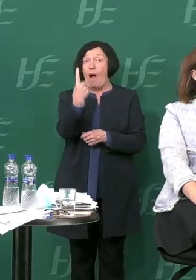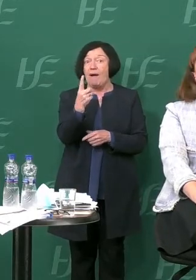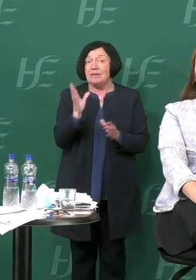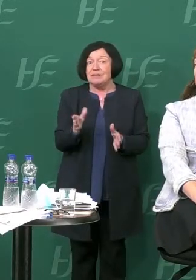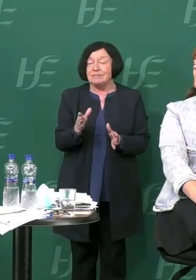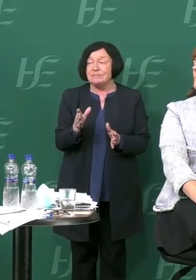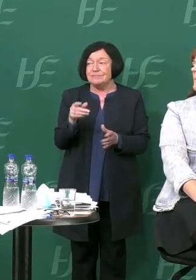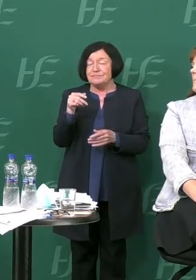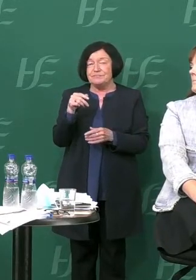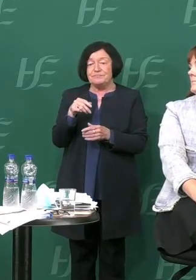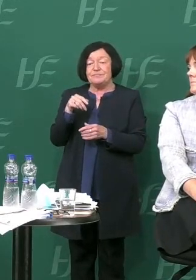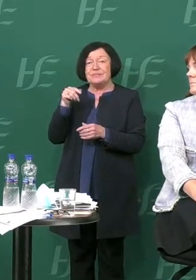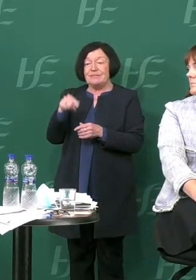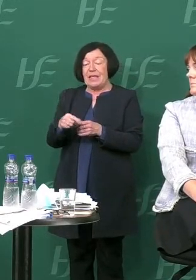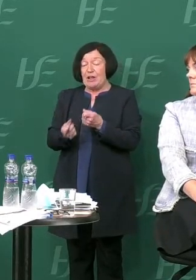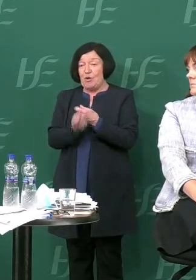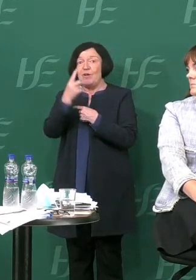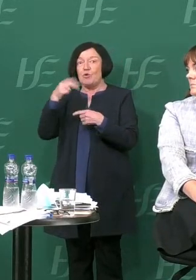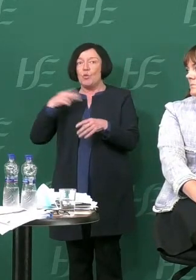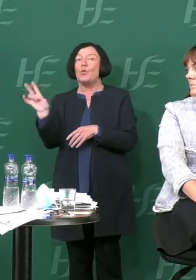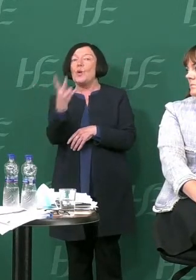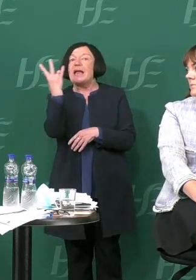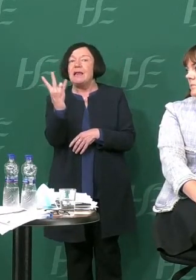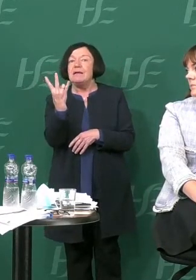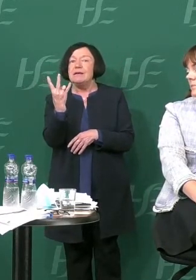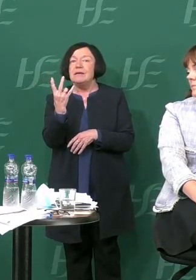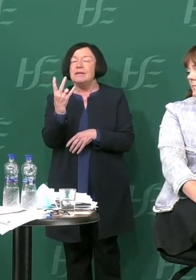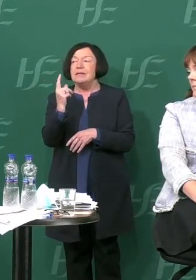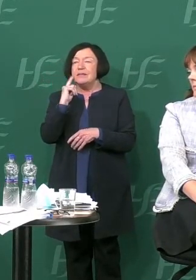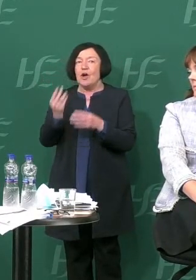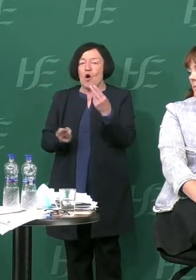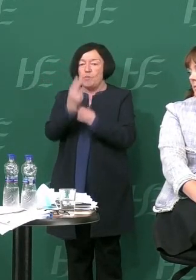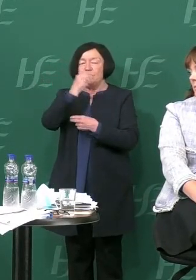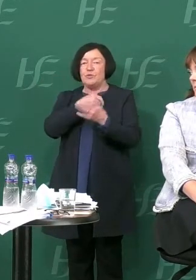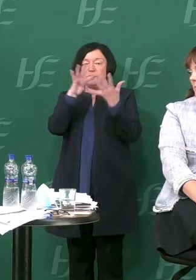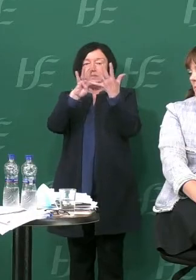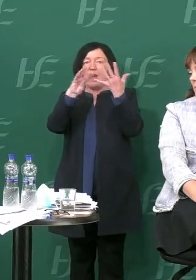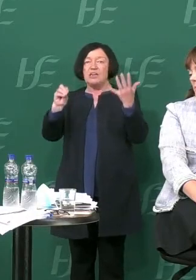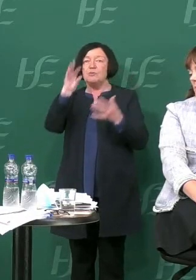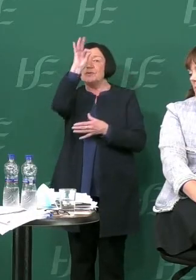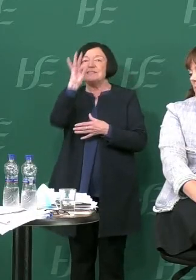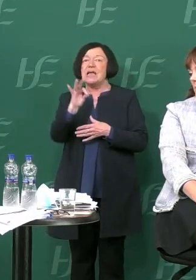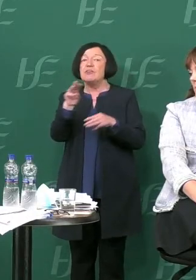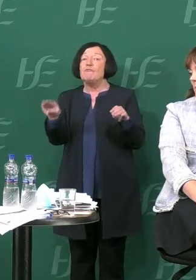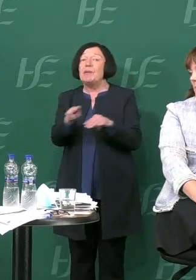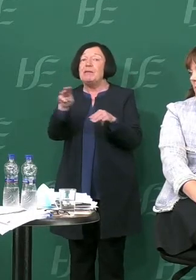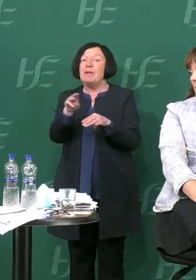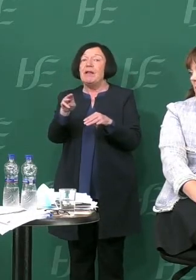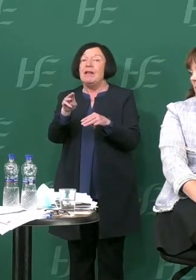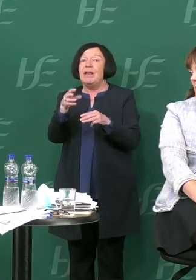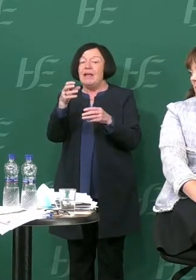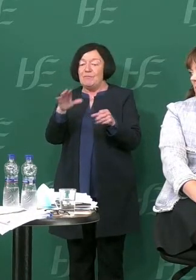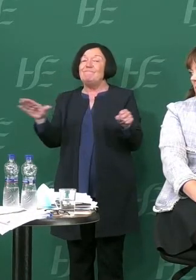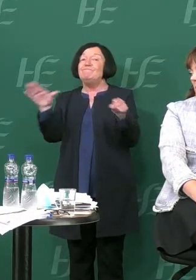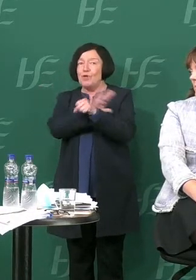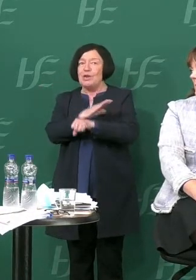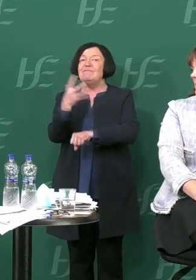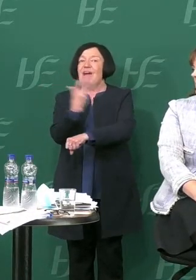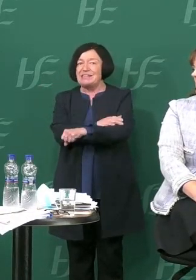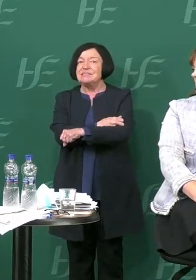up, that'll very simply and very quickly see up to 90% of the population having been fully